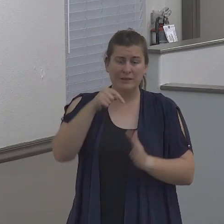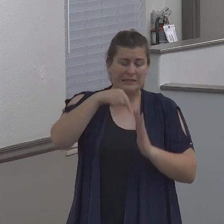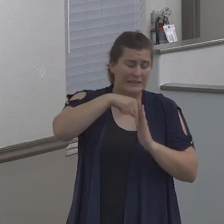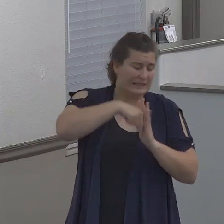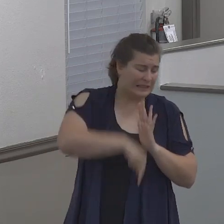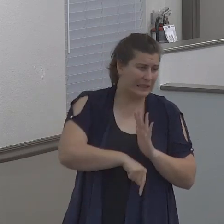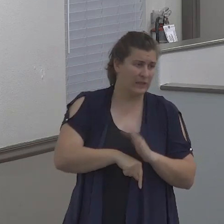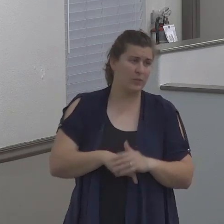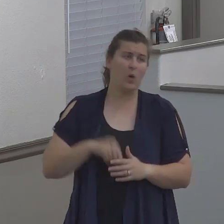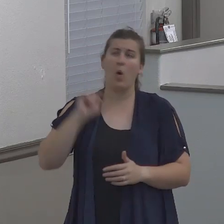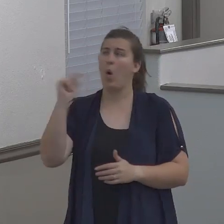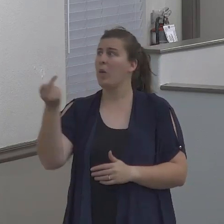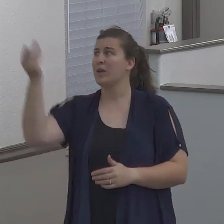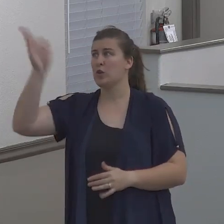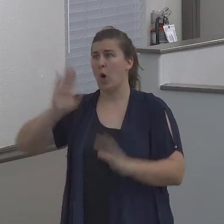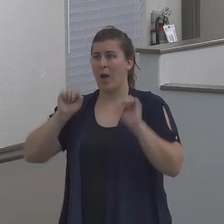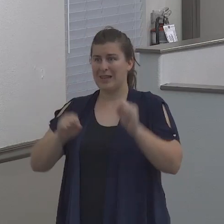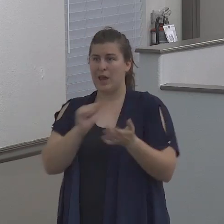deep,